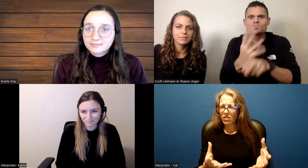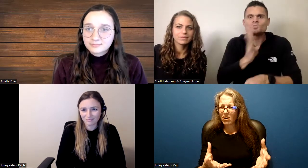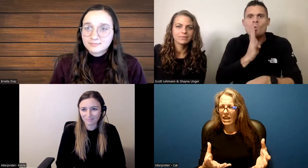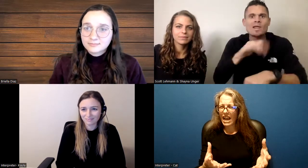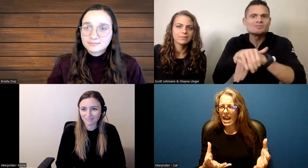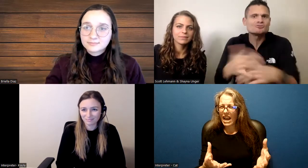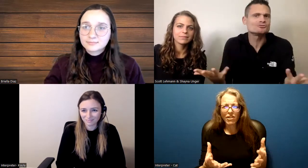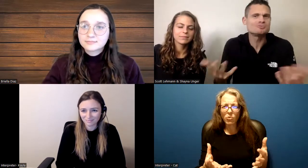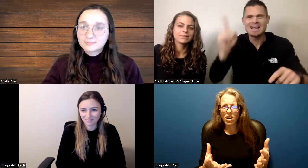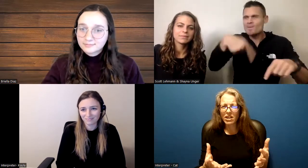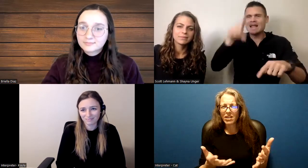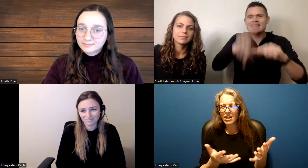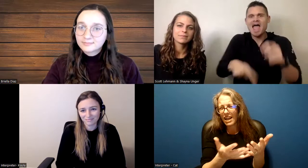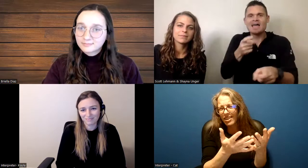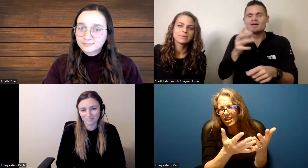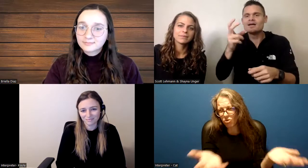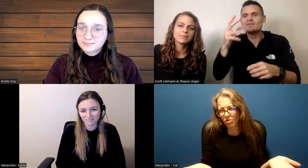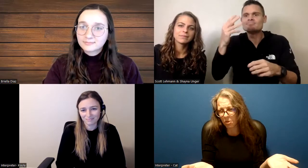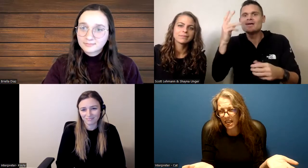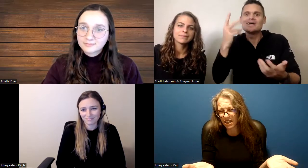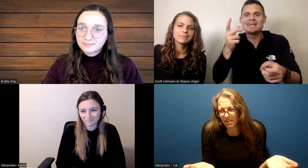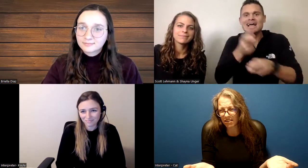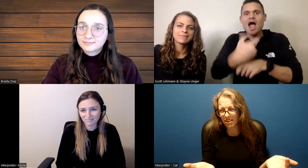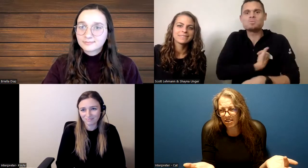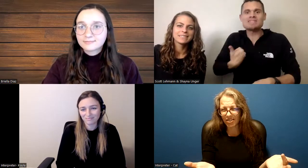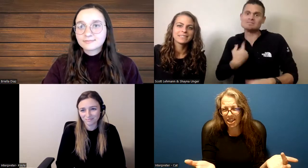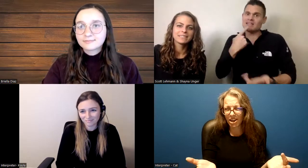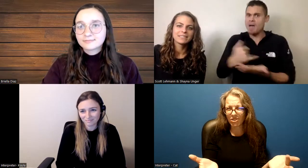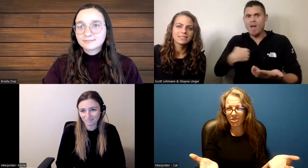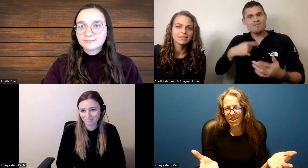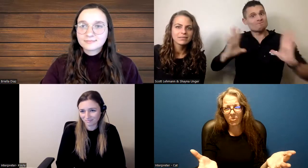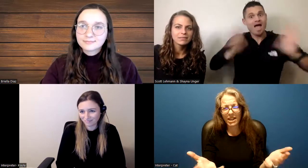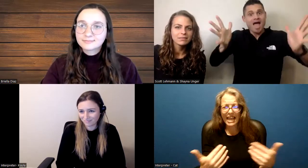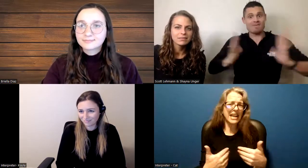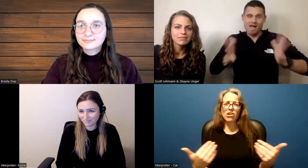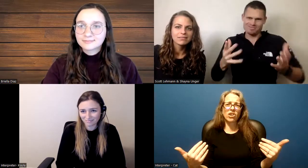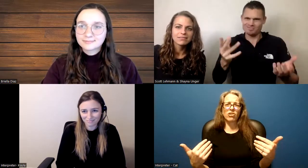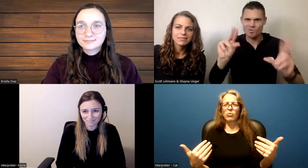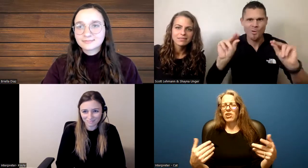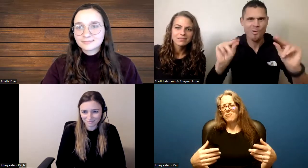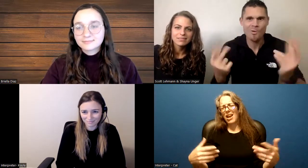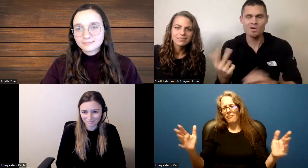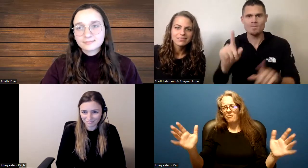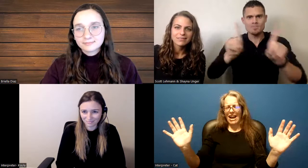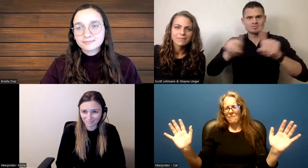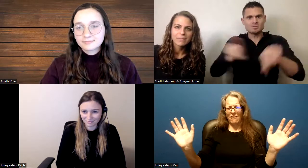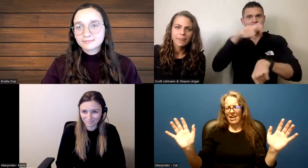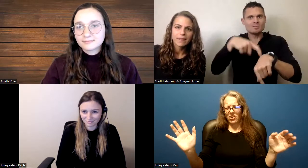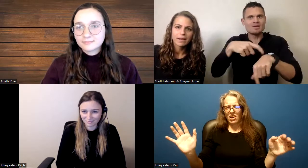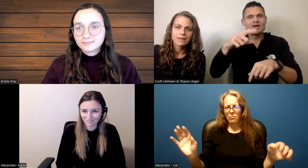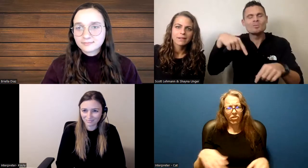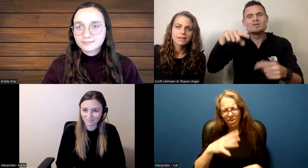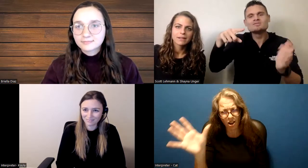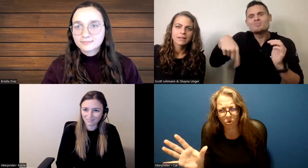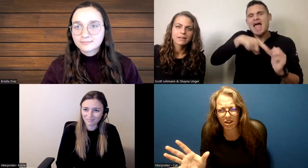world, everyone, yeah, they do speak. They'll, you know, we're kidding ourselves if we're saying, no, I'm fine